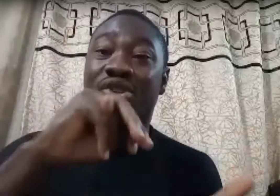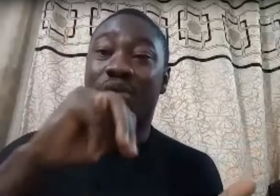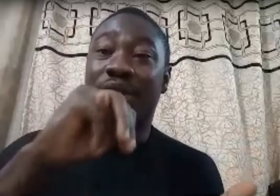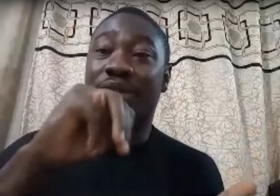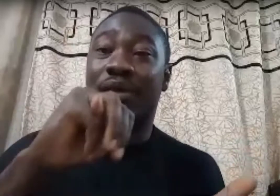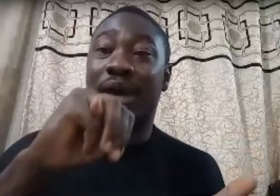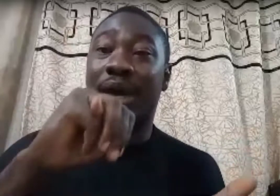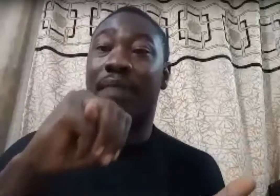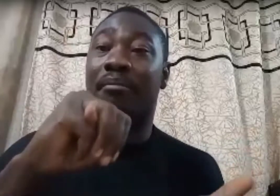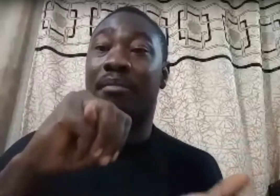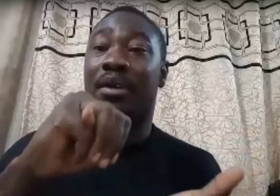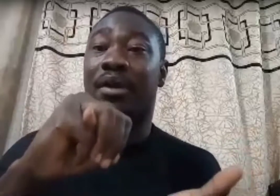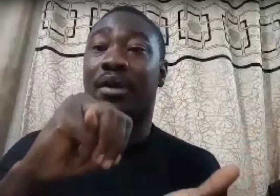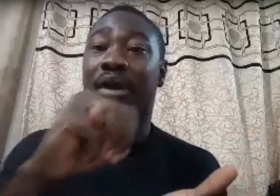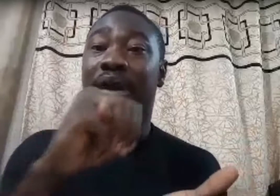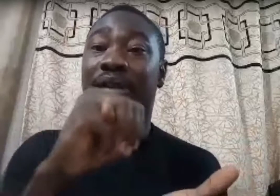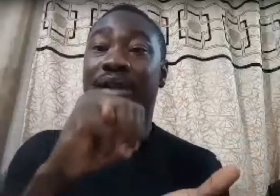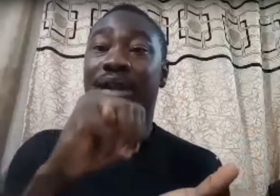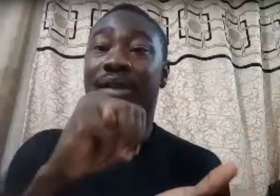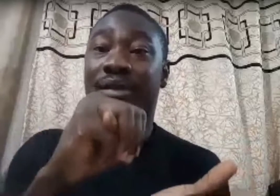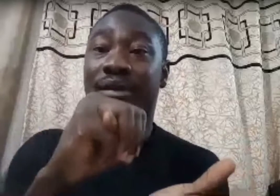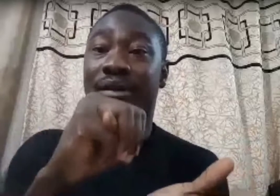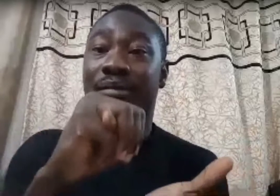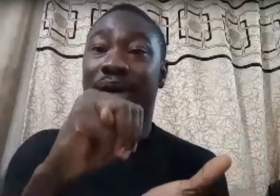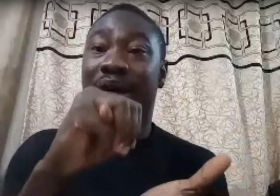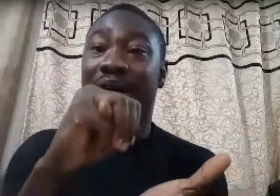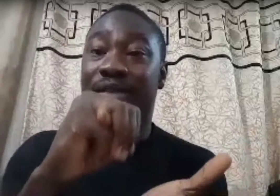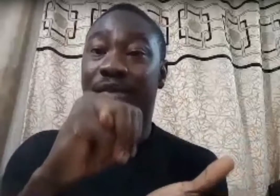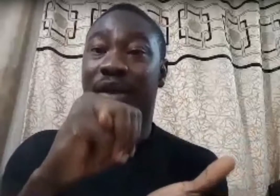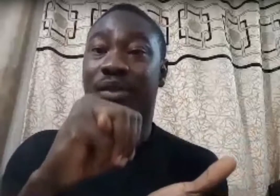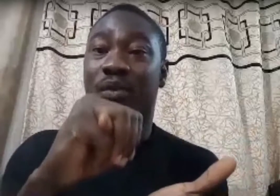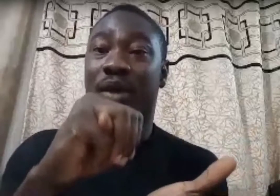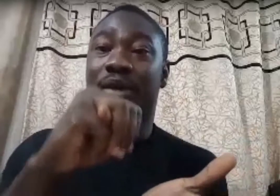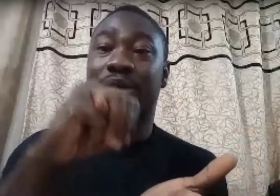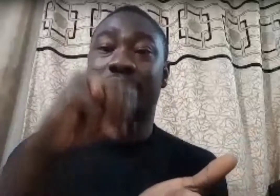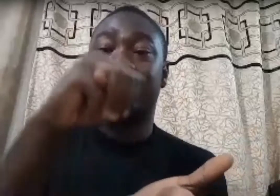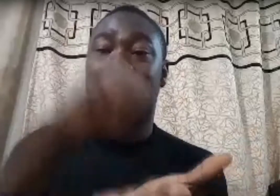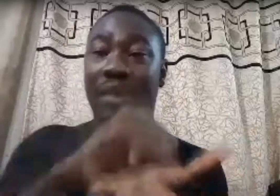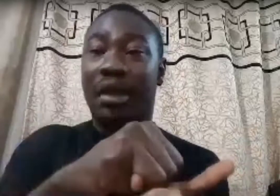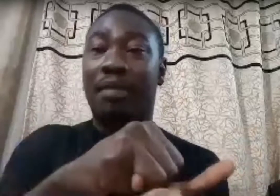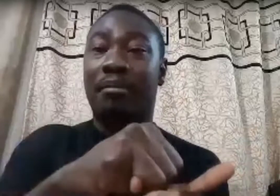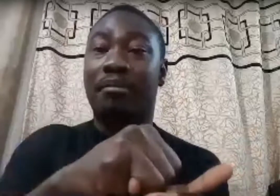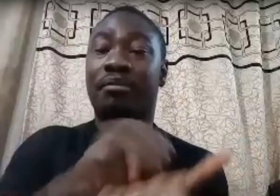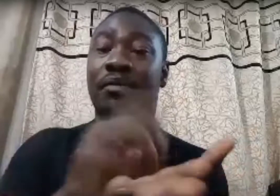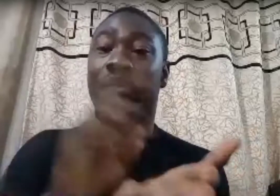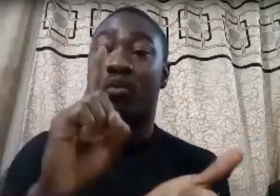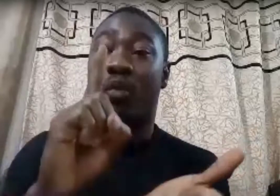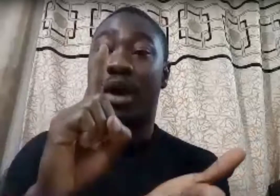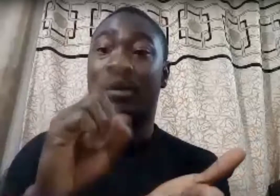be legible as it were. M. 1 million. 1